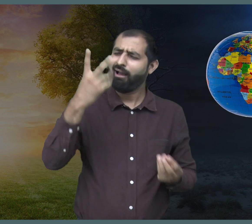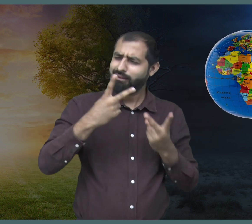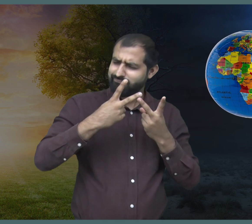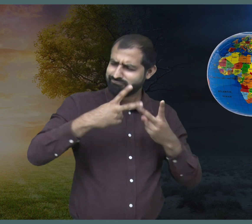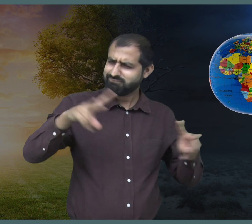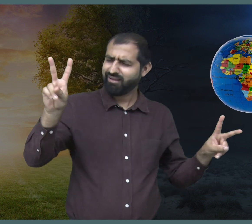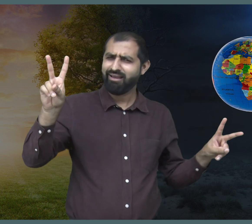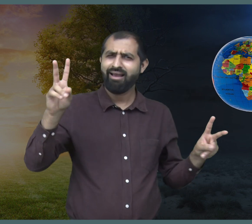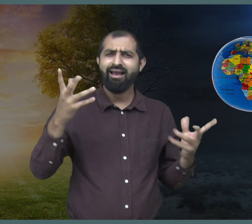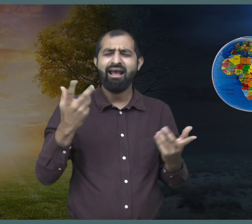time?